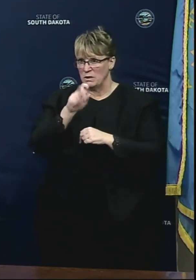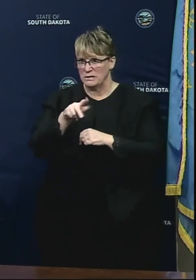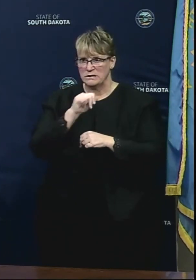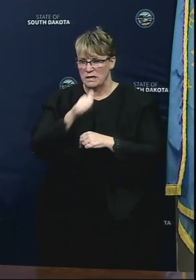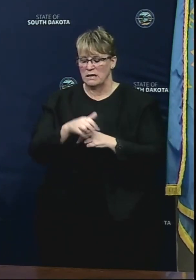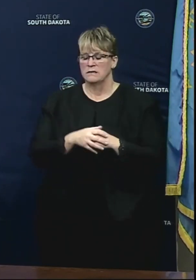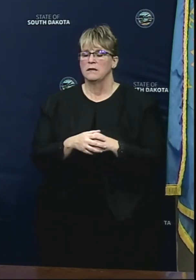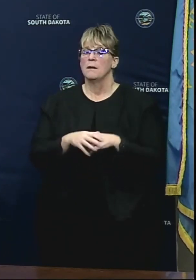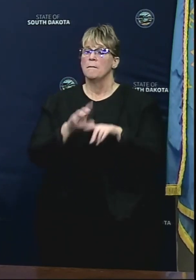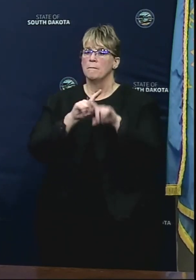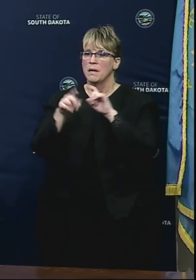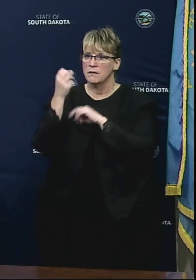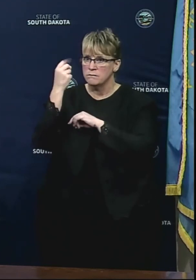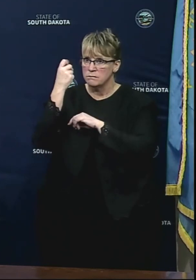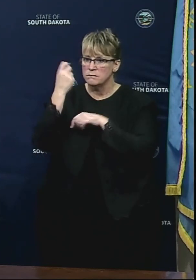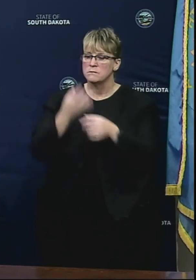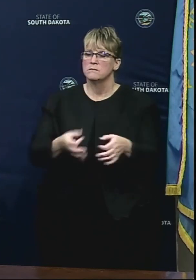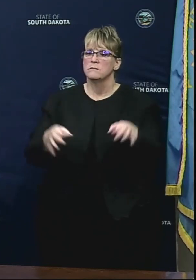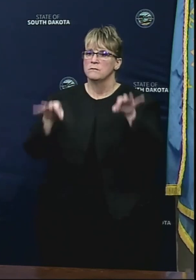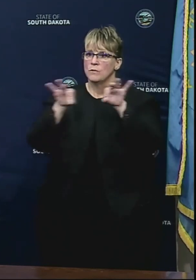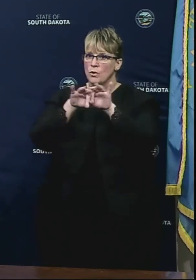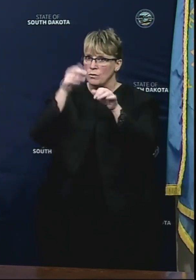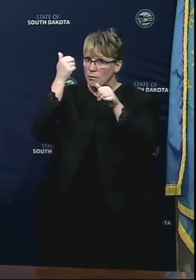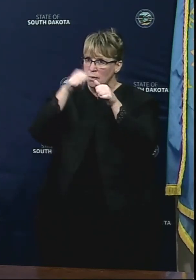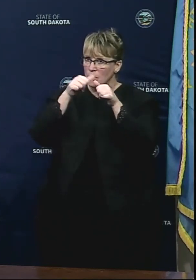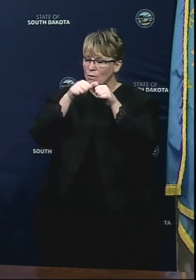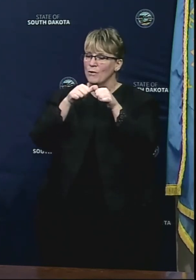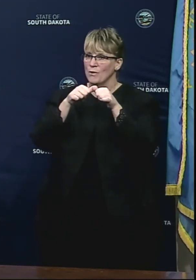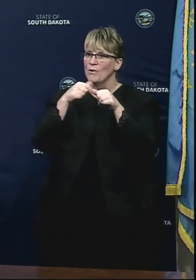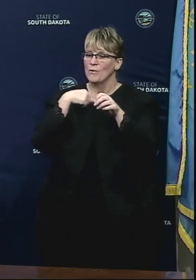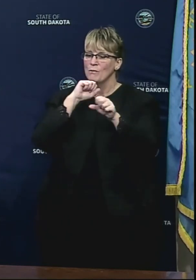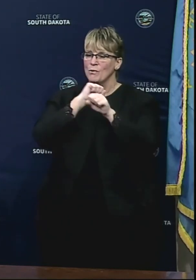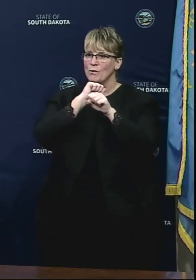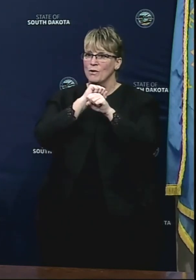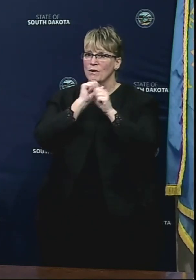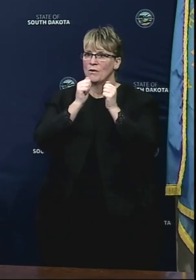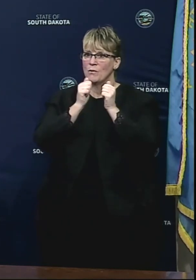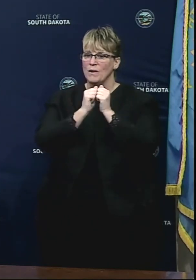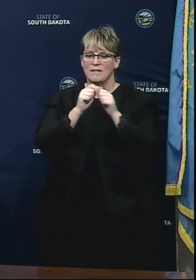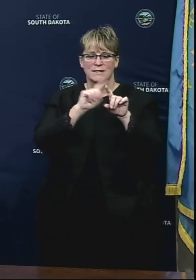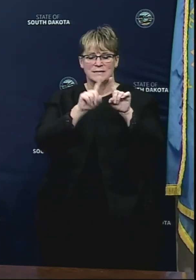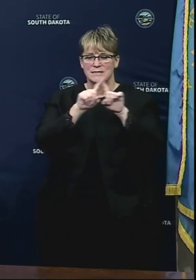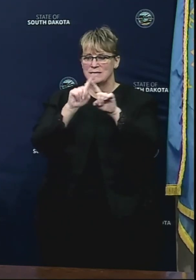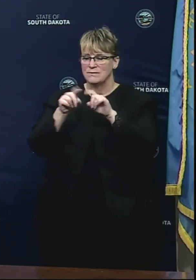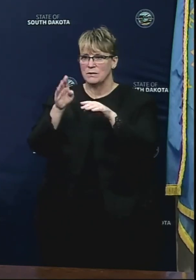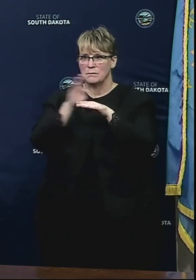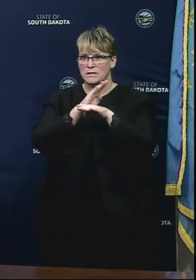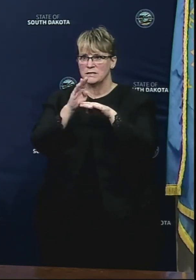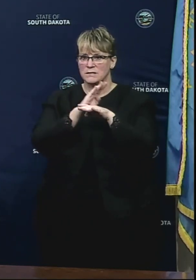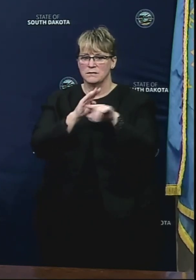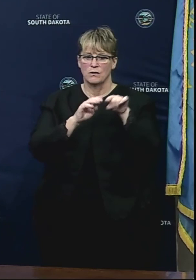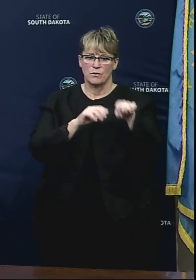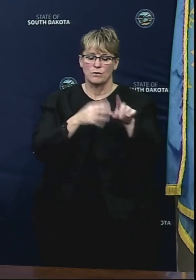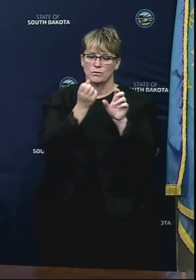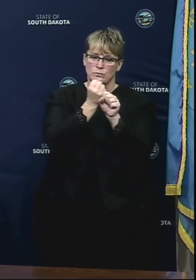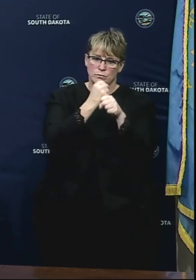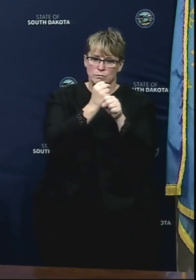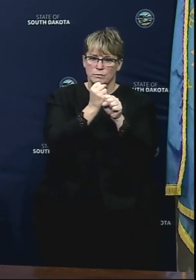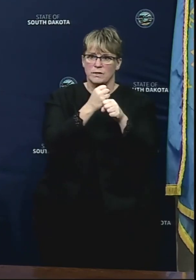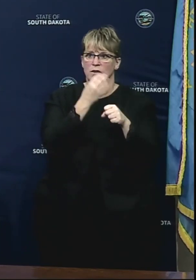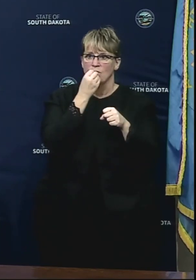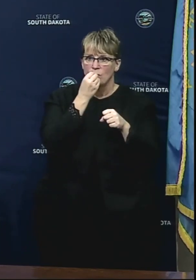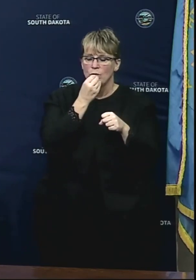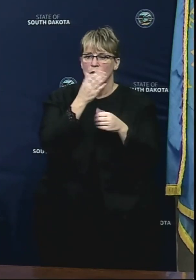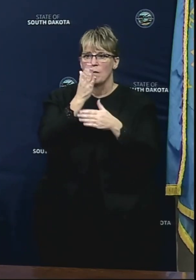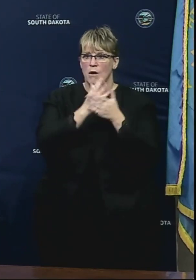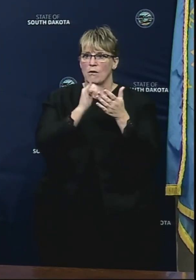think it's important to remember that, we have been working with businesses, both those that are producing food and are